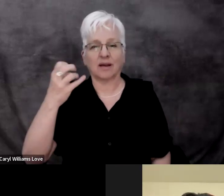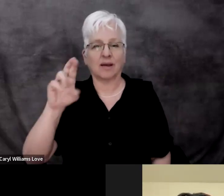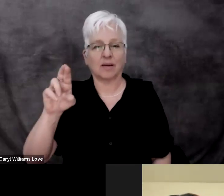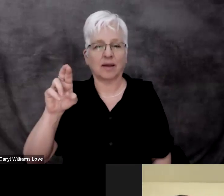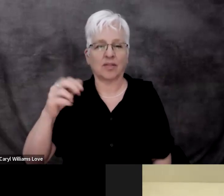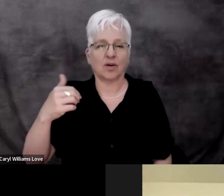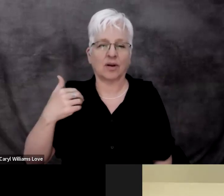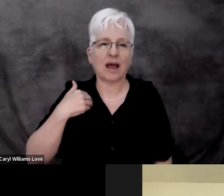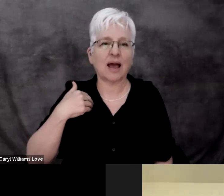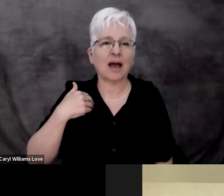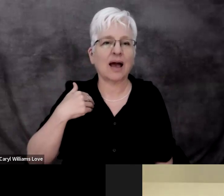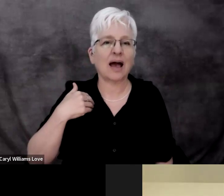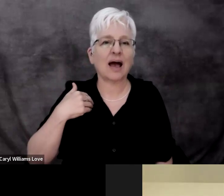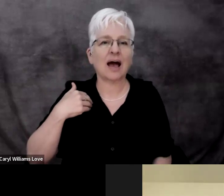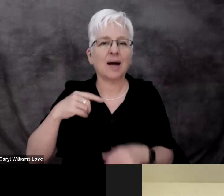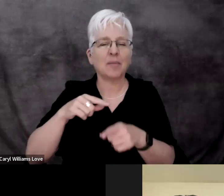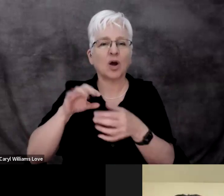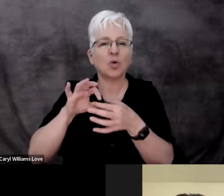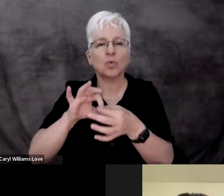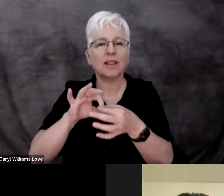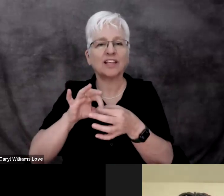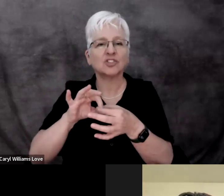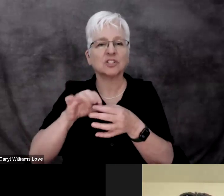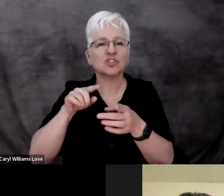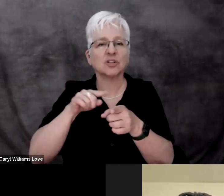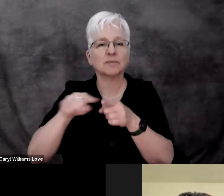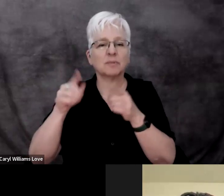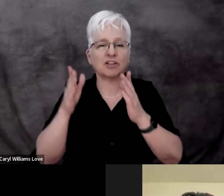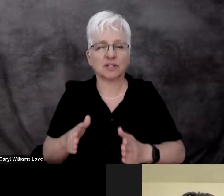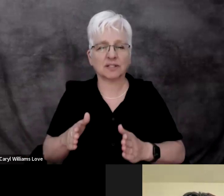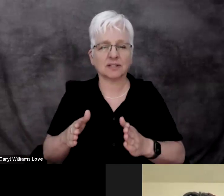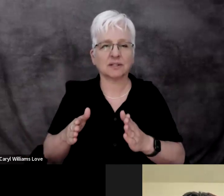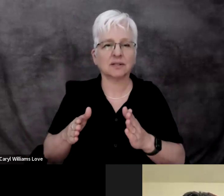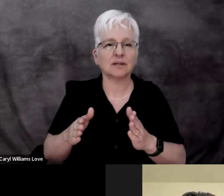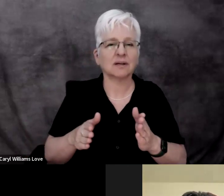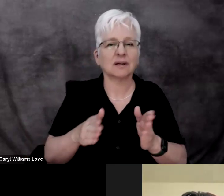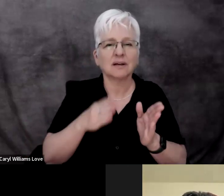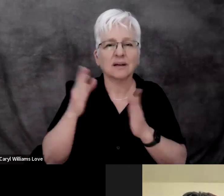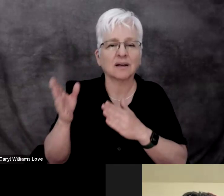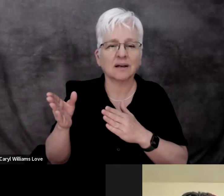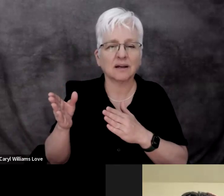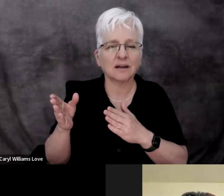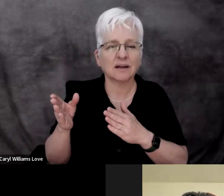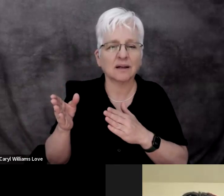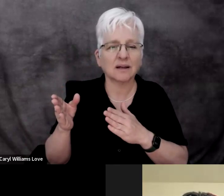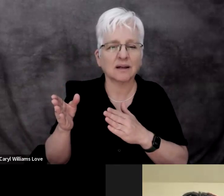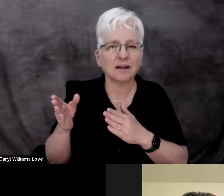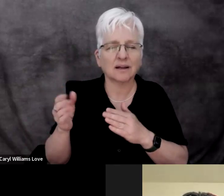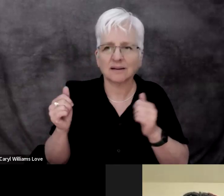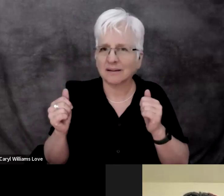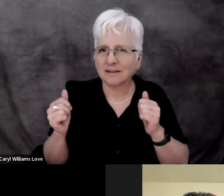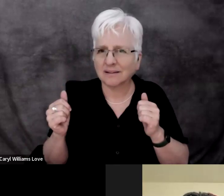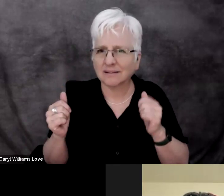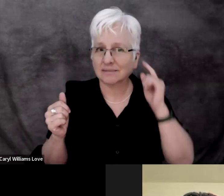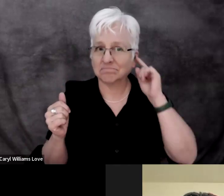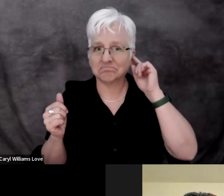stabilization specialist with Developmental Disabilities Administration. Let's see, oh, this works now. Folks on Zoom, is that better?